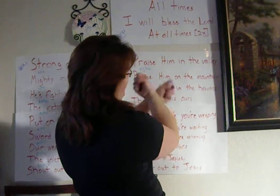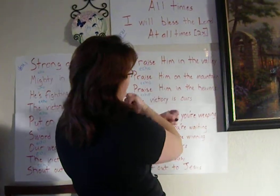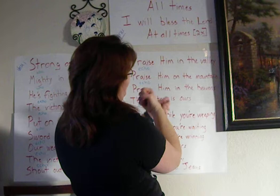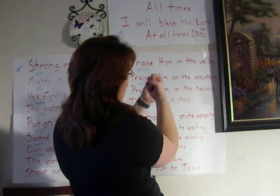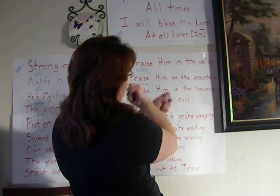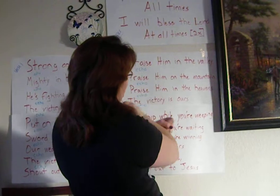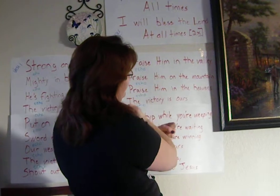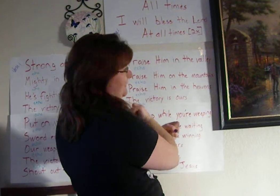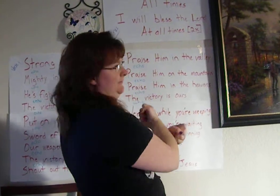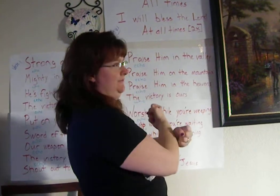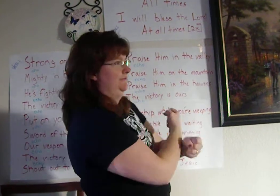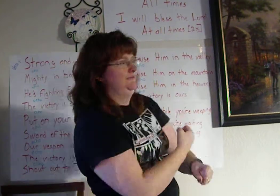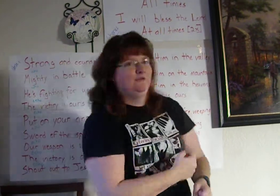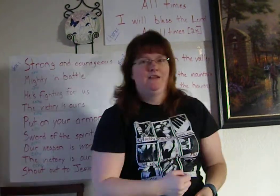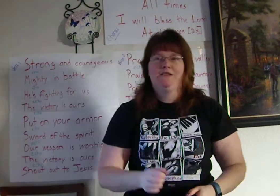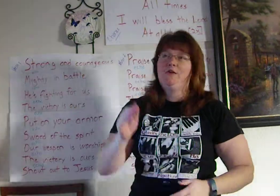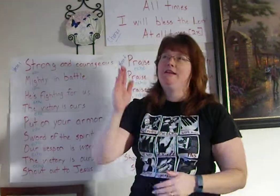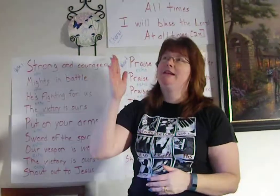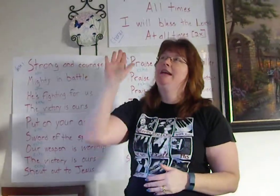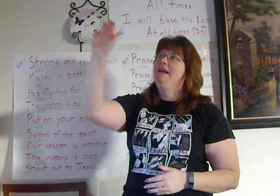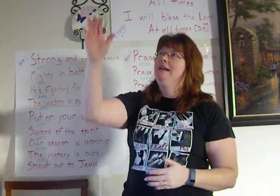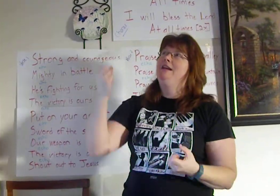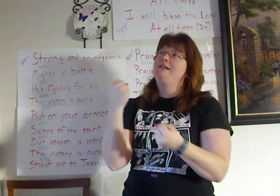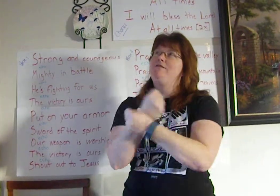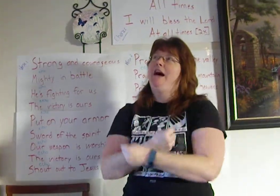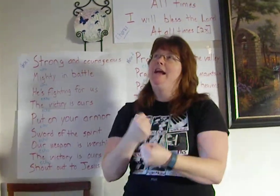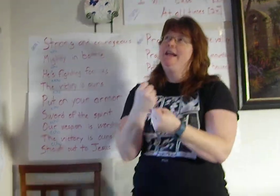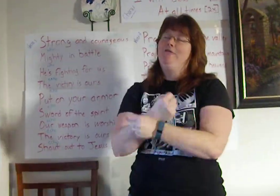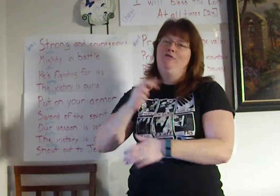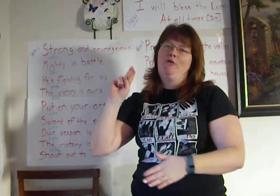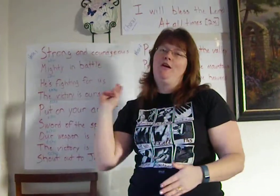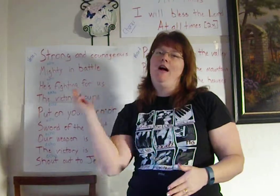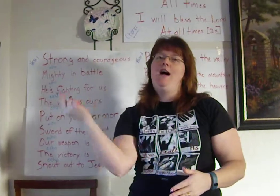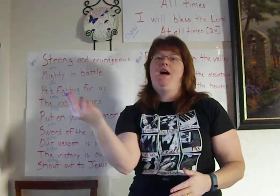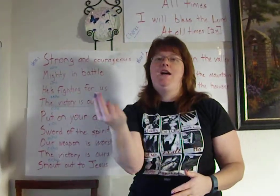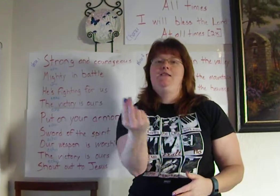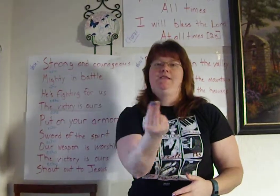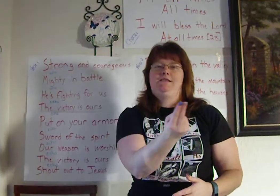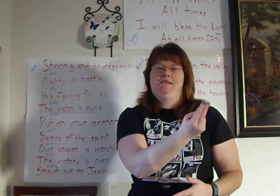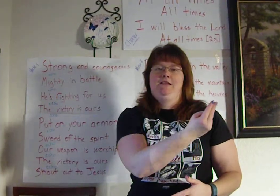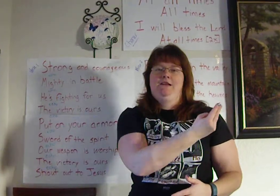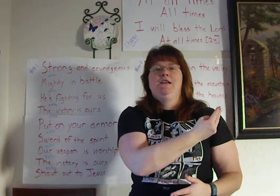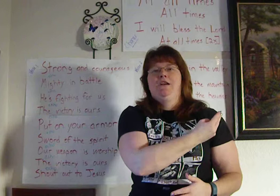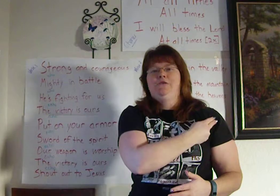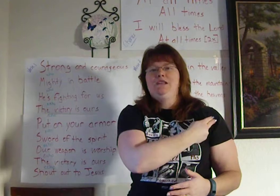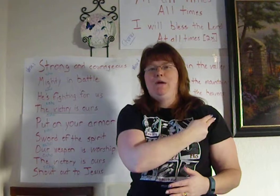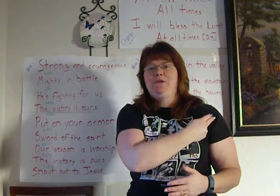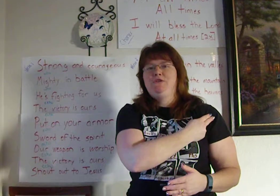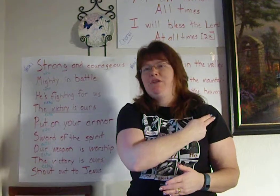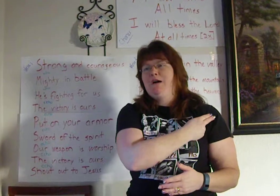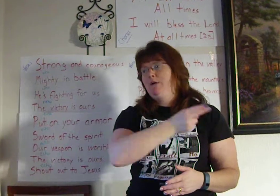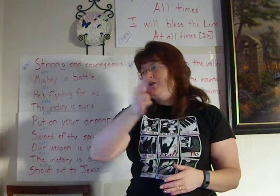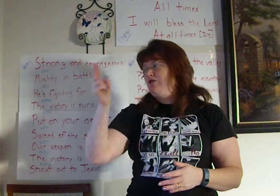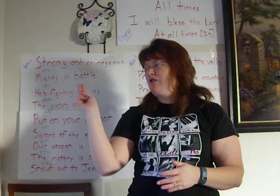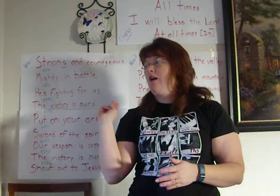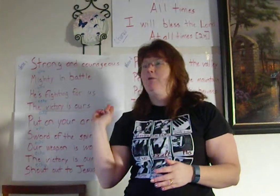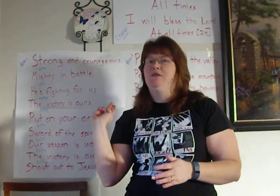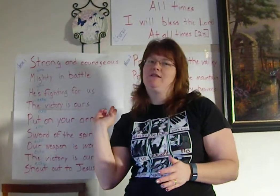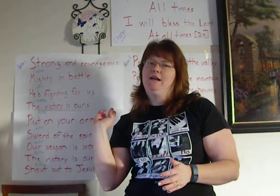He's fighting. So it's He's fighting for us. And the reason why we do it that way is you start with